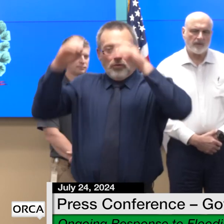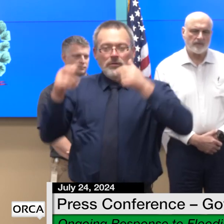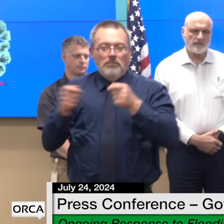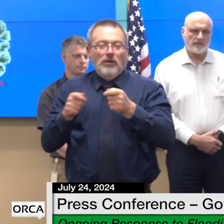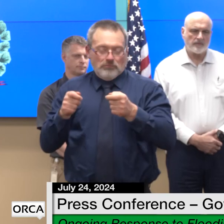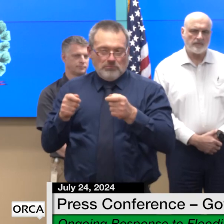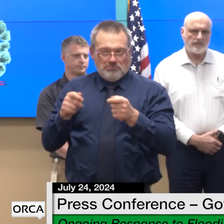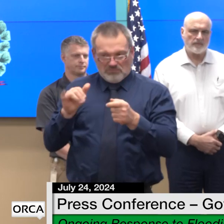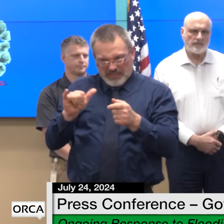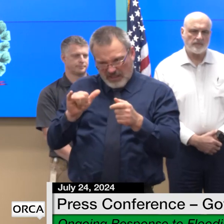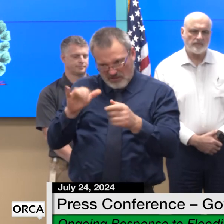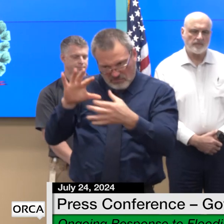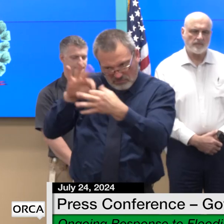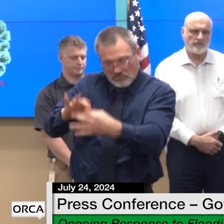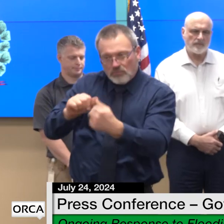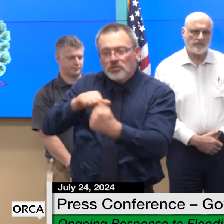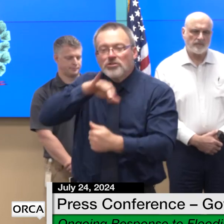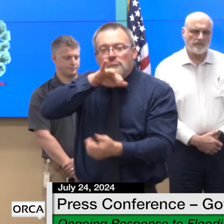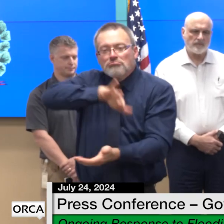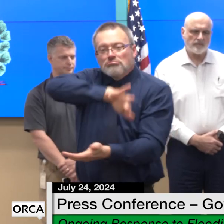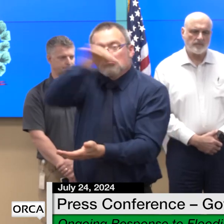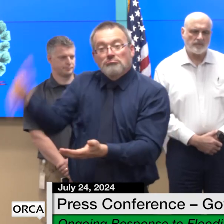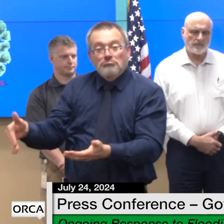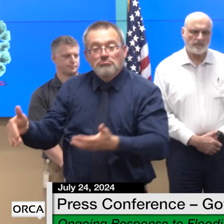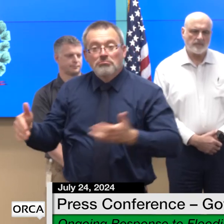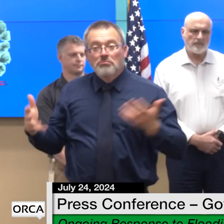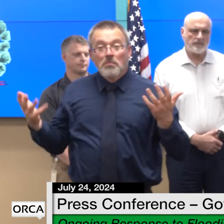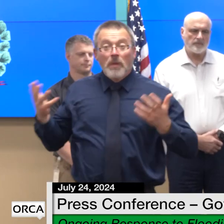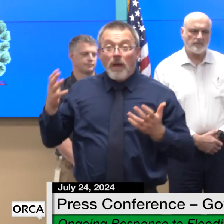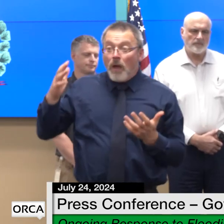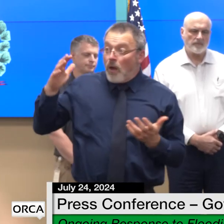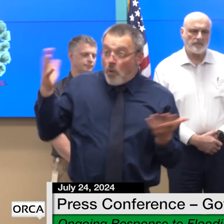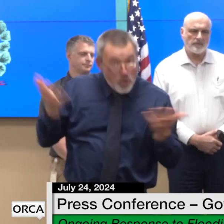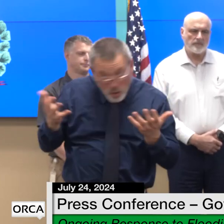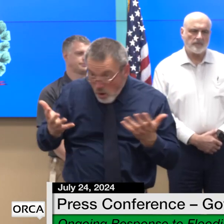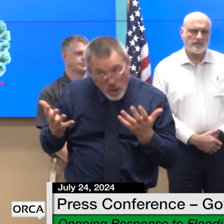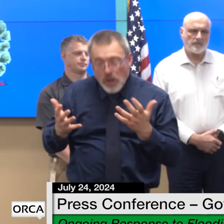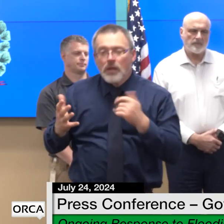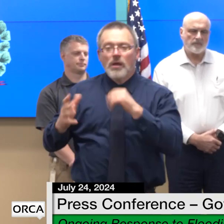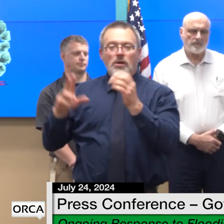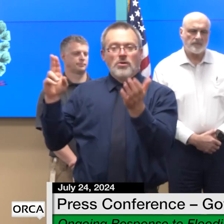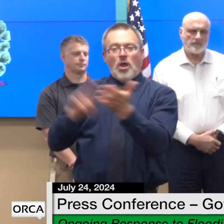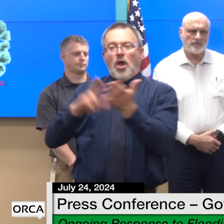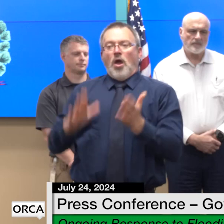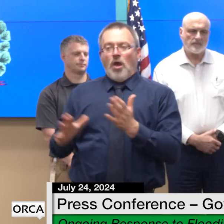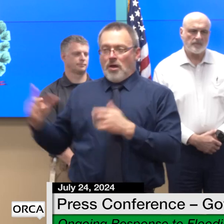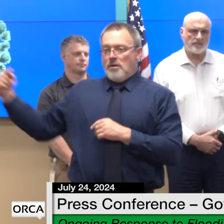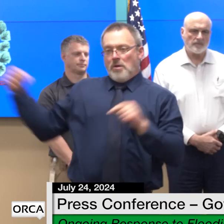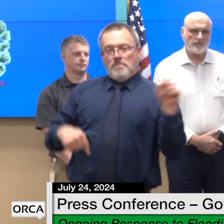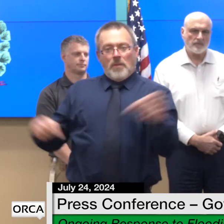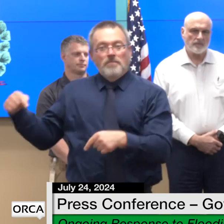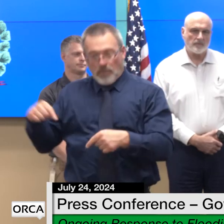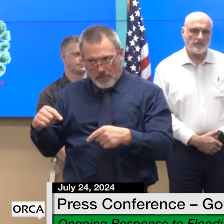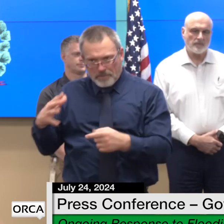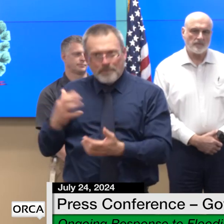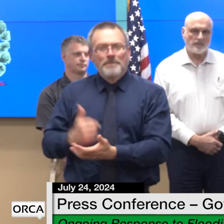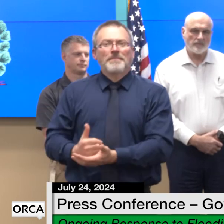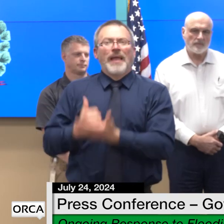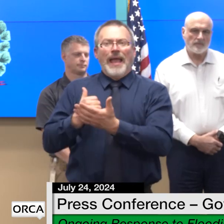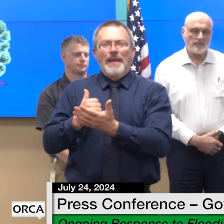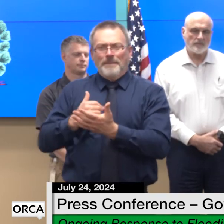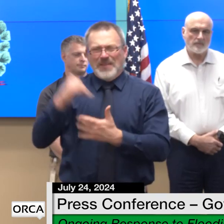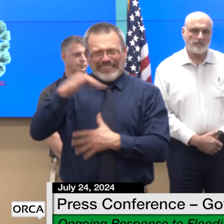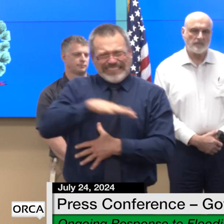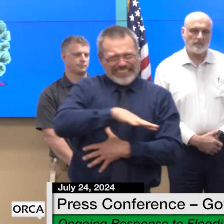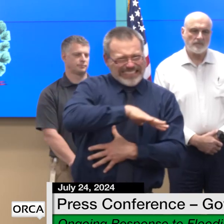This will bring specialized contractors to Vermont to assist in areas where the volume of debris removal is